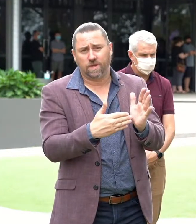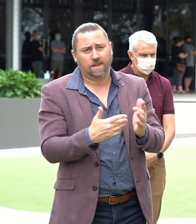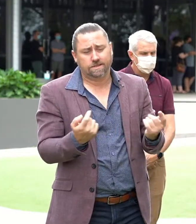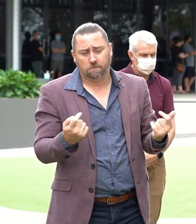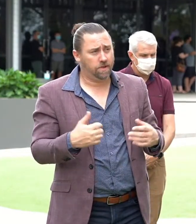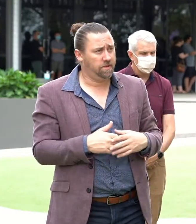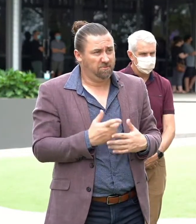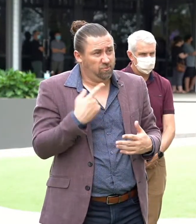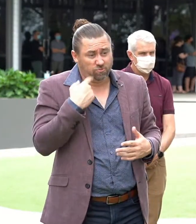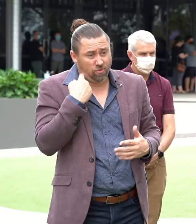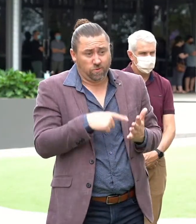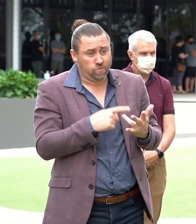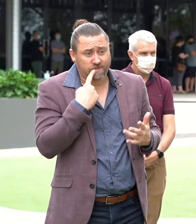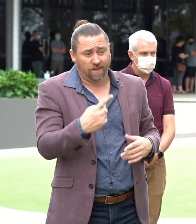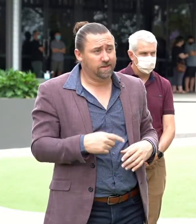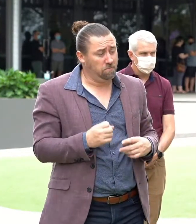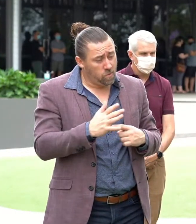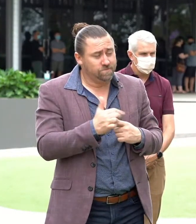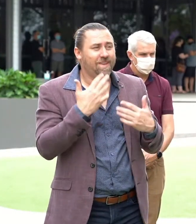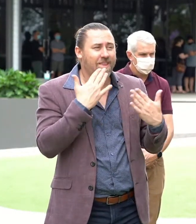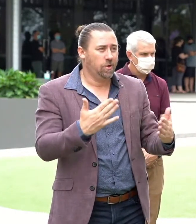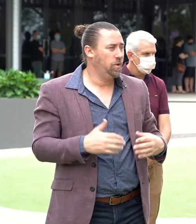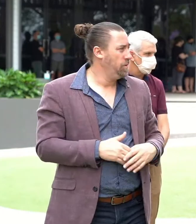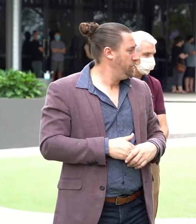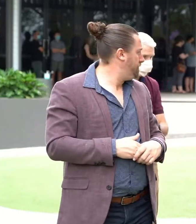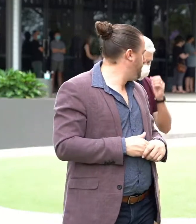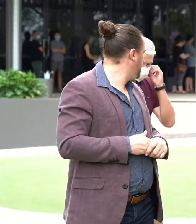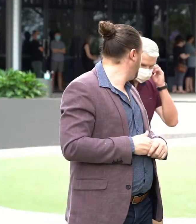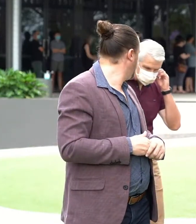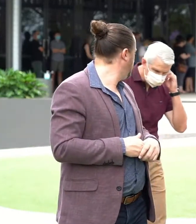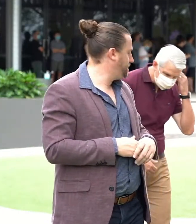main message at the moment. Thanks very much.